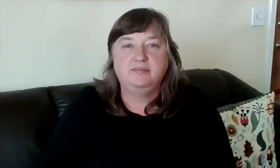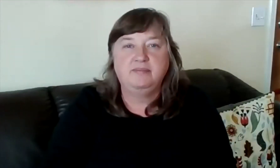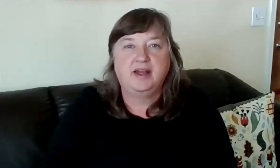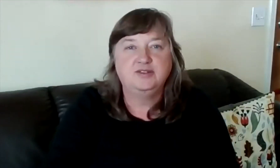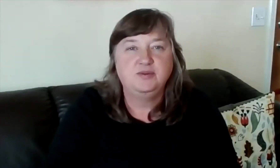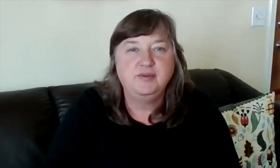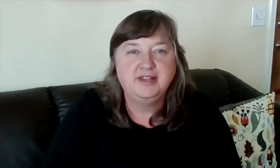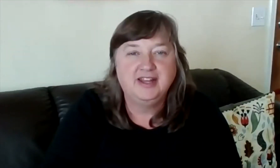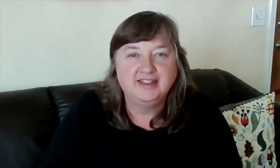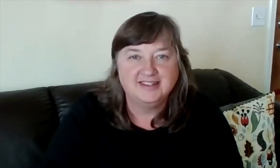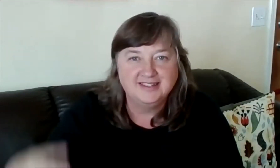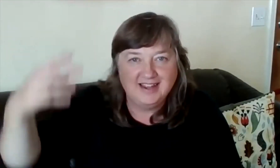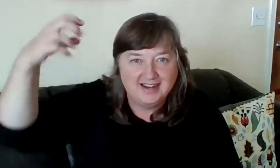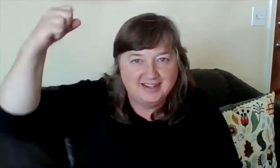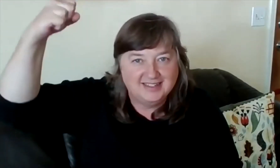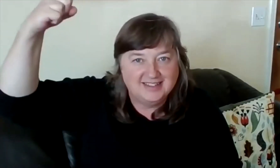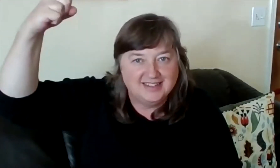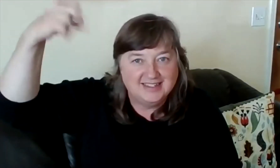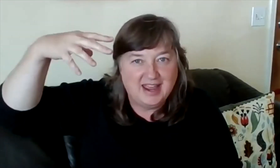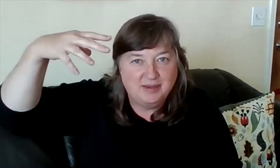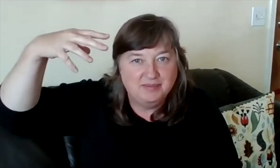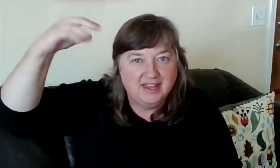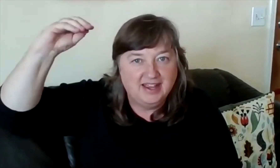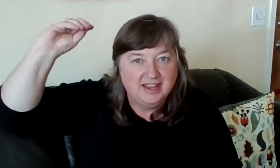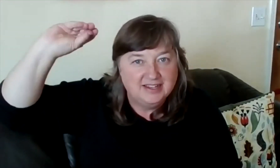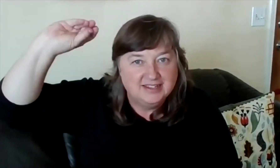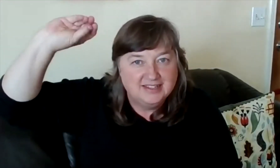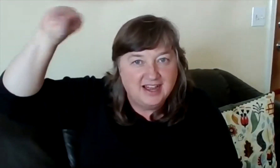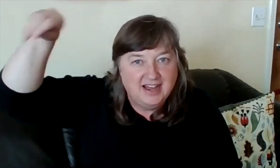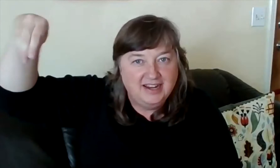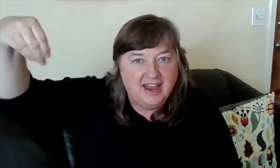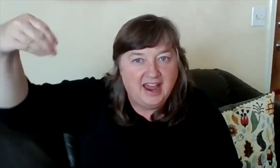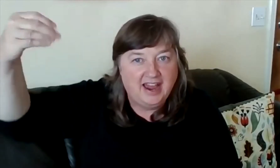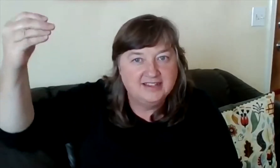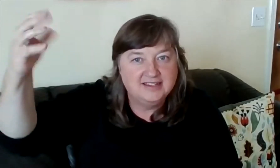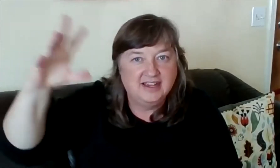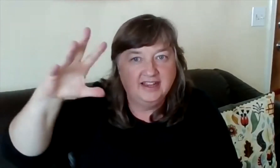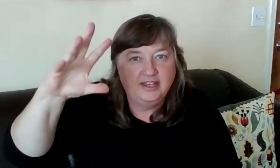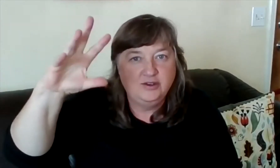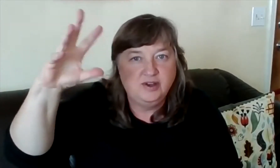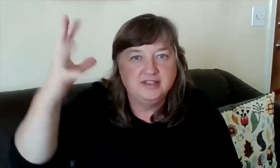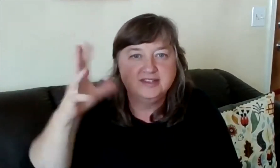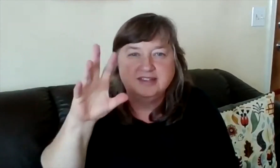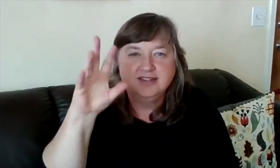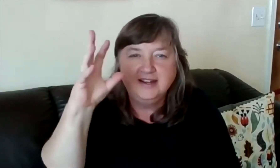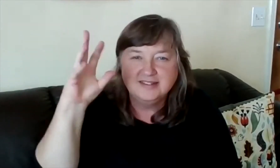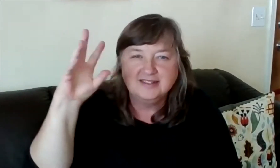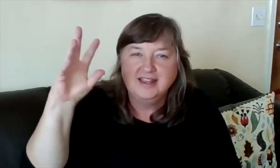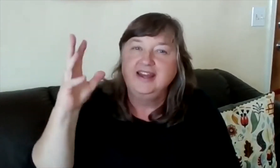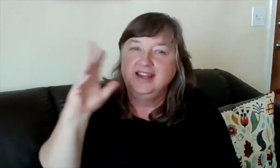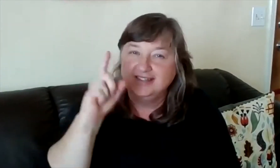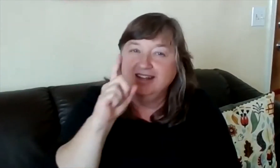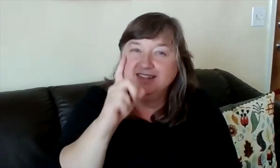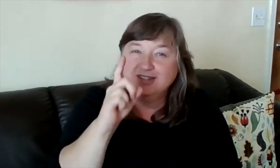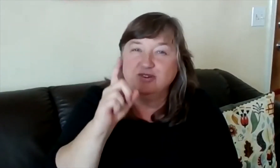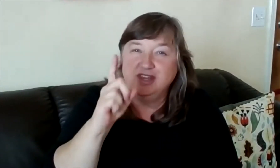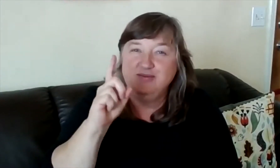I assume you mean like the sun, because it's the same thing. Sun has a, like you, it's, sun is a tricky one to